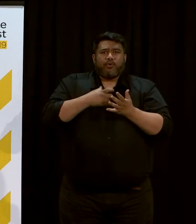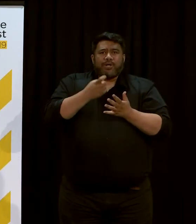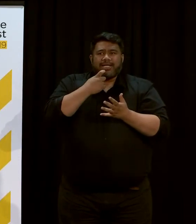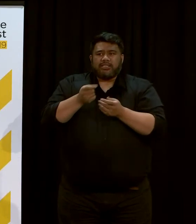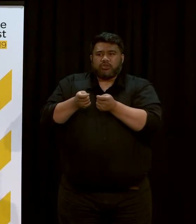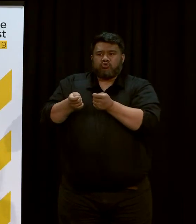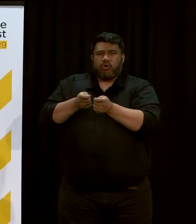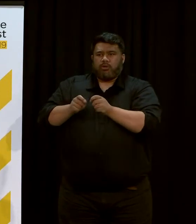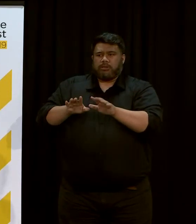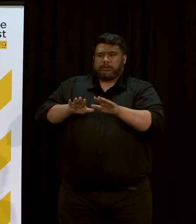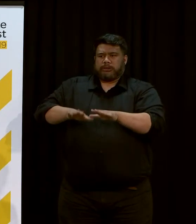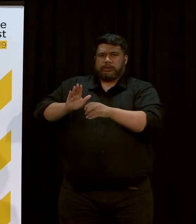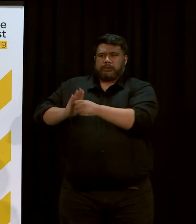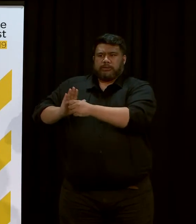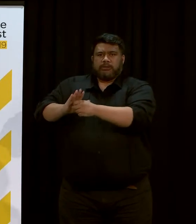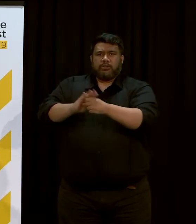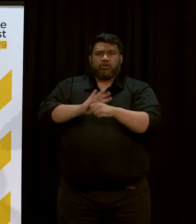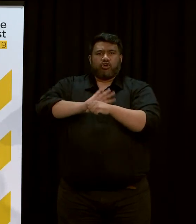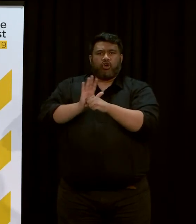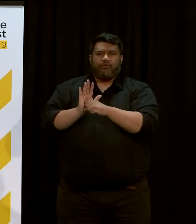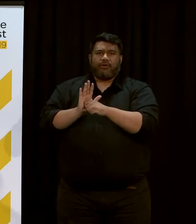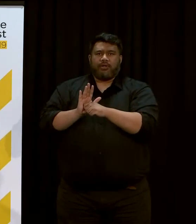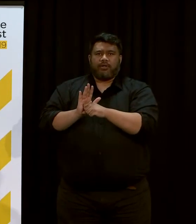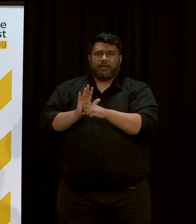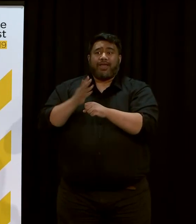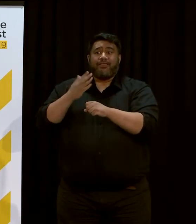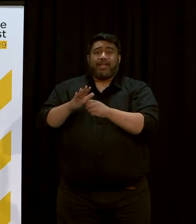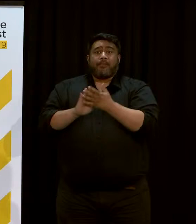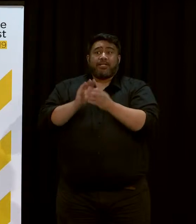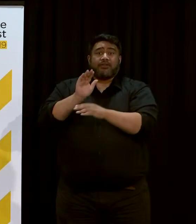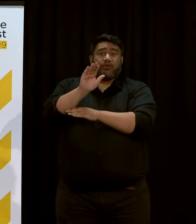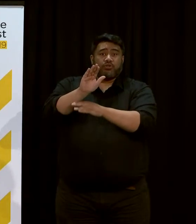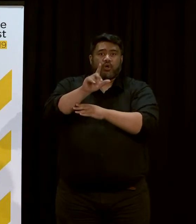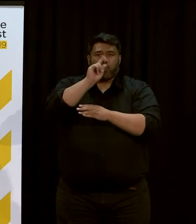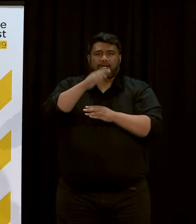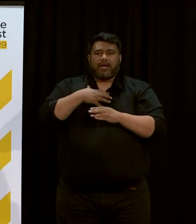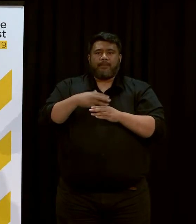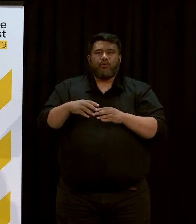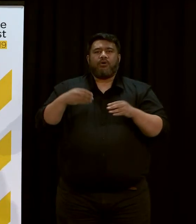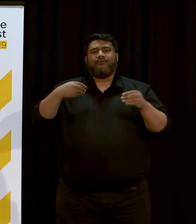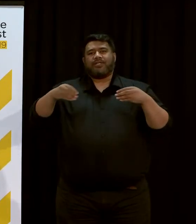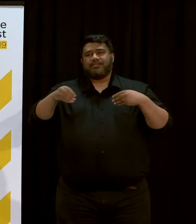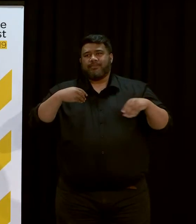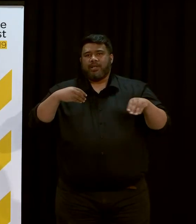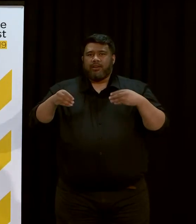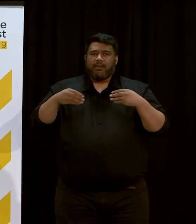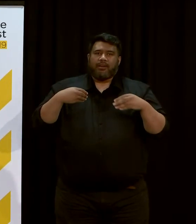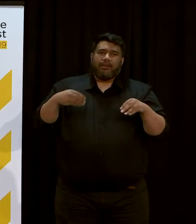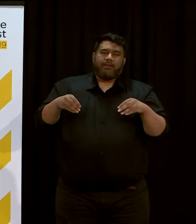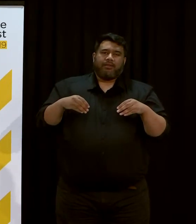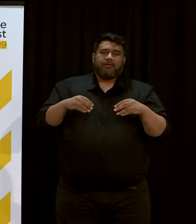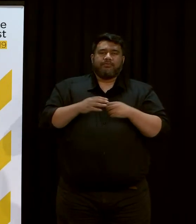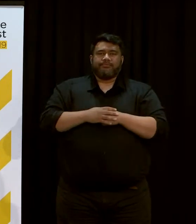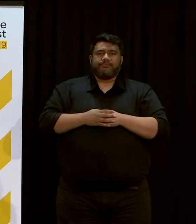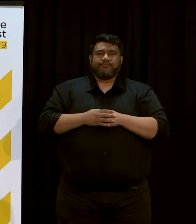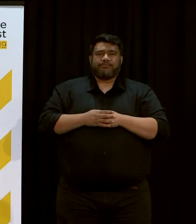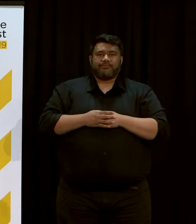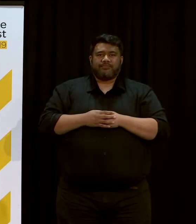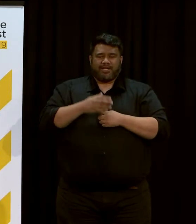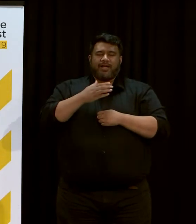COVID while we ease restrictions in the future. And that is everyone's goal. So the question for Cabinet